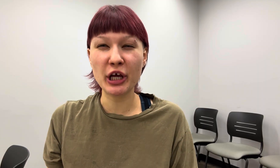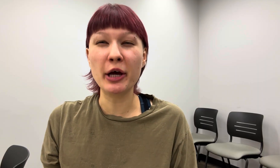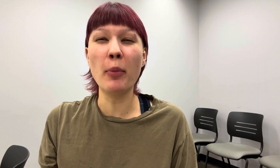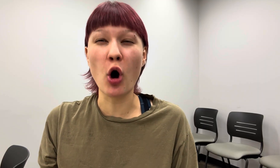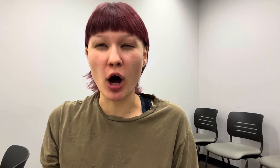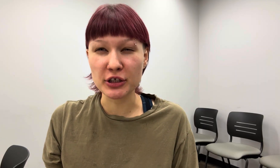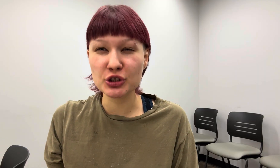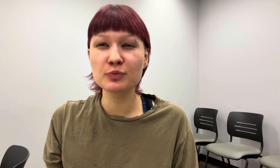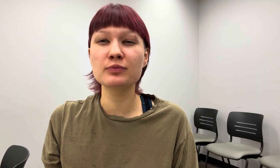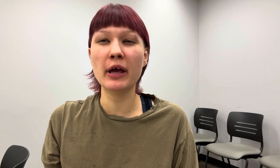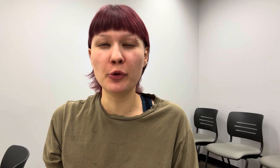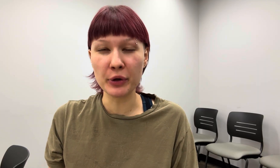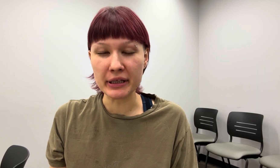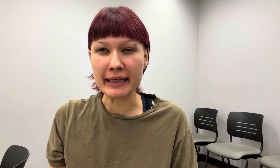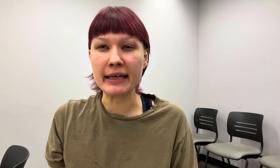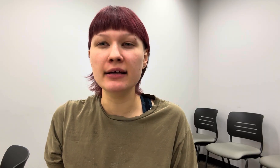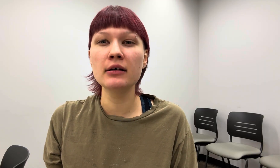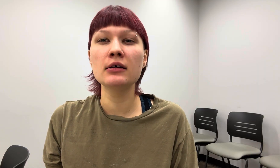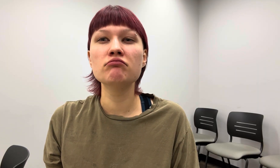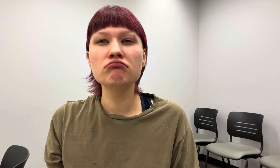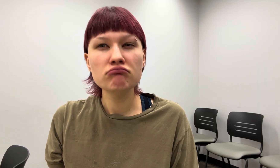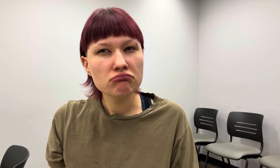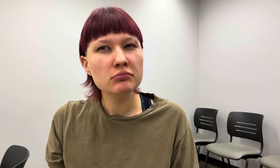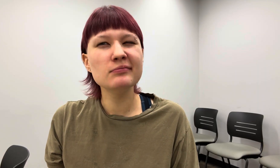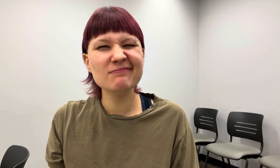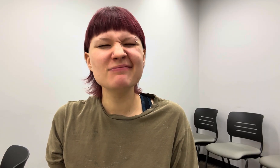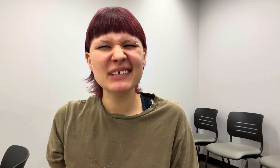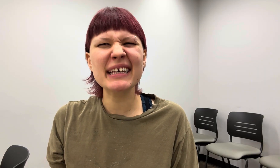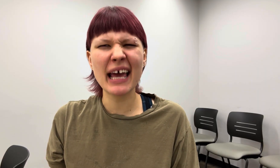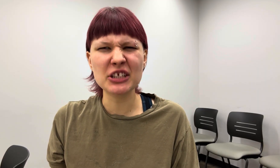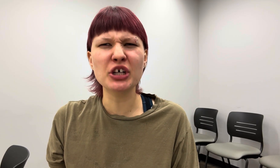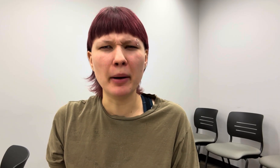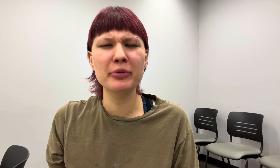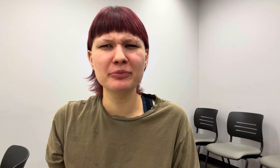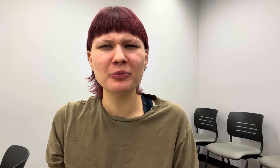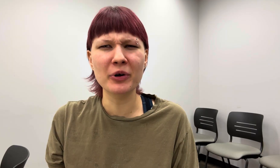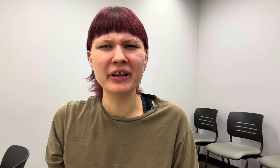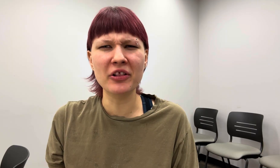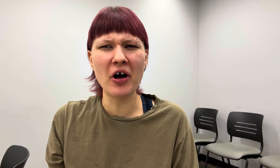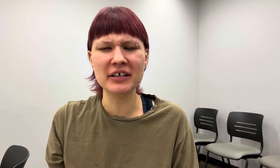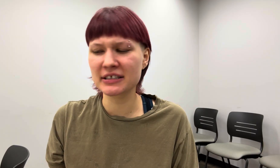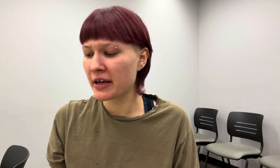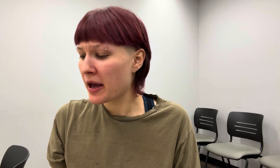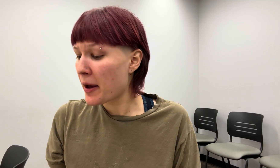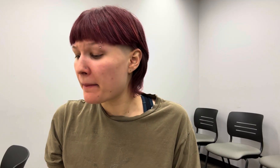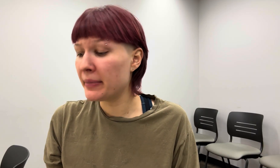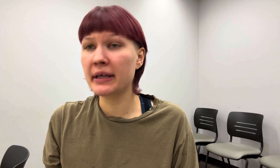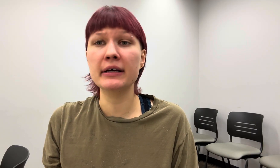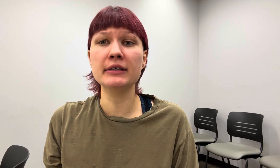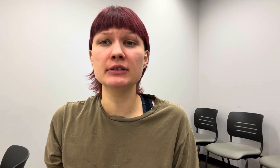a pause and really catch up where they lost, because